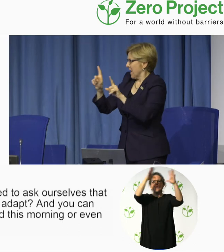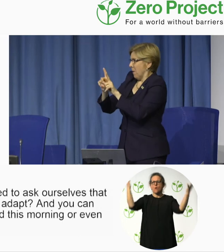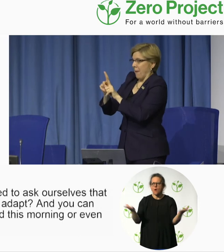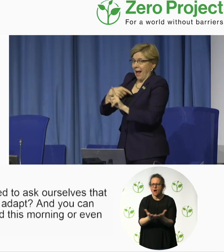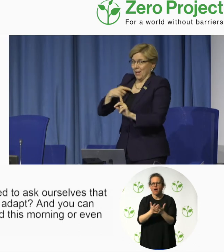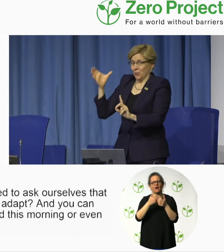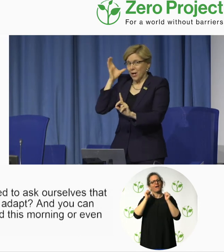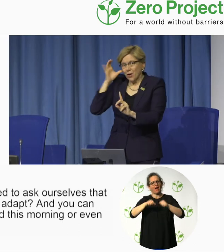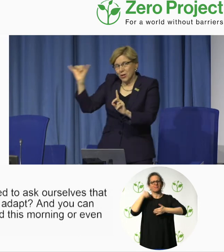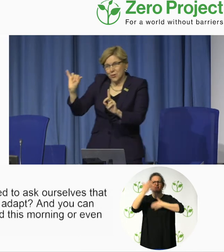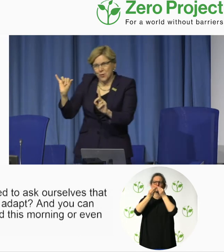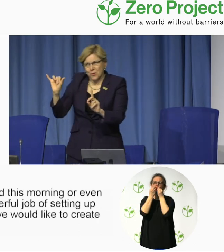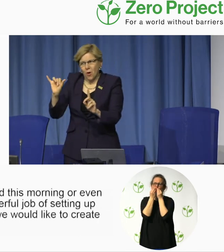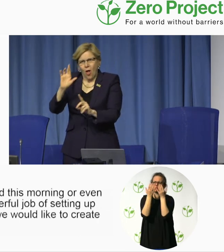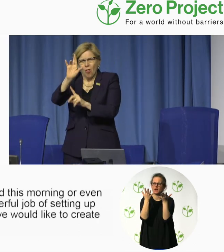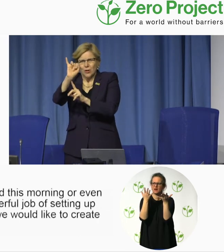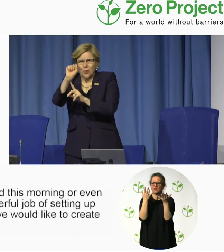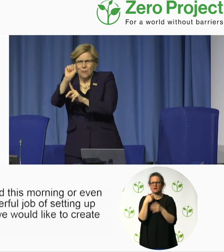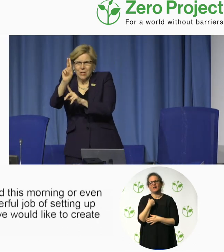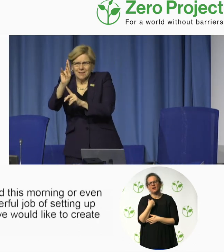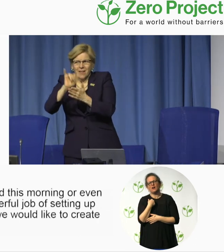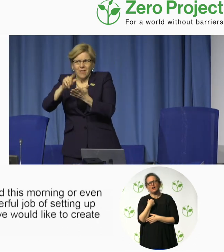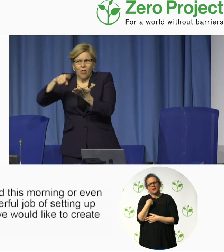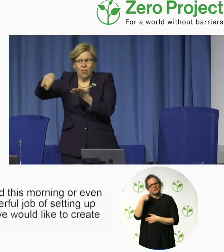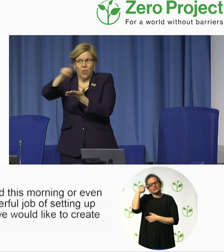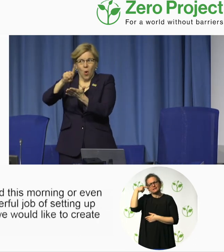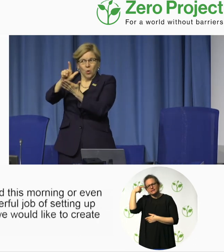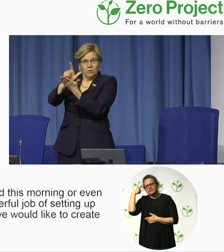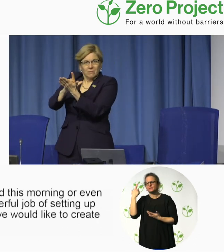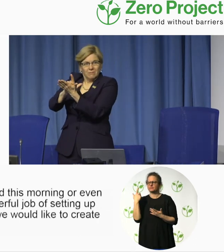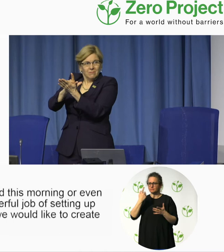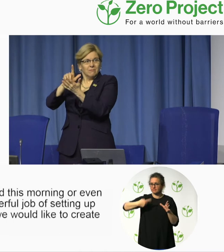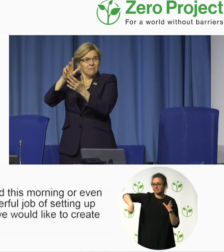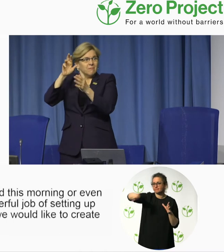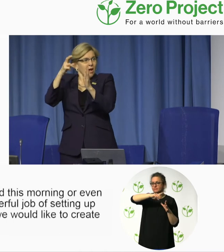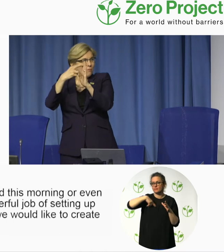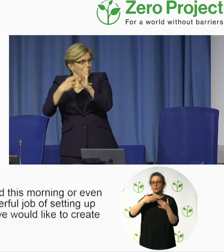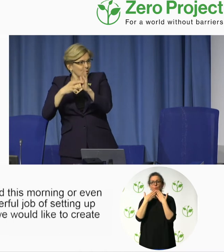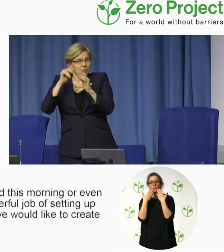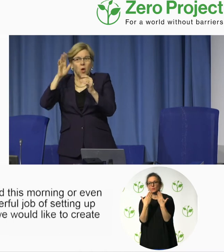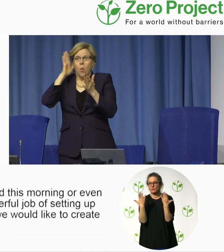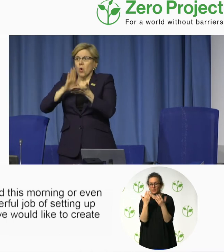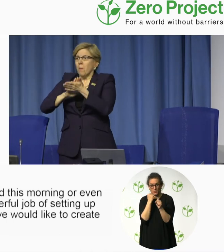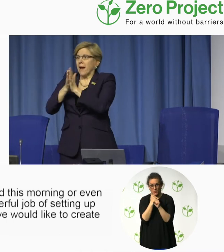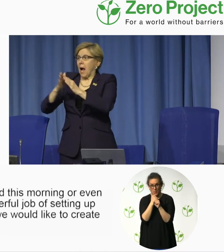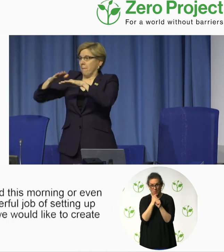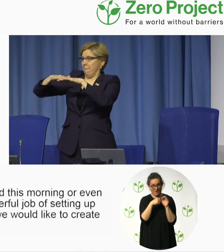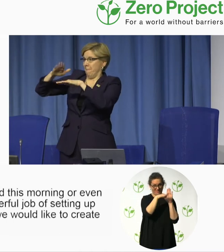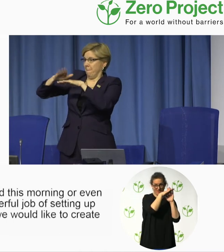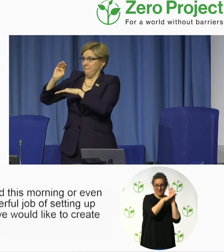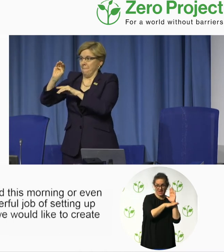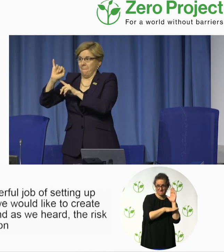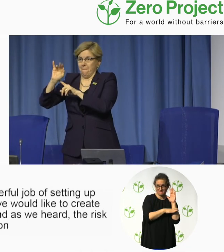think that that is wonderful. And as we heard, the risk that those legislation, pieces of legislation